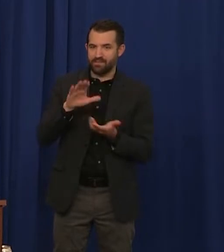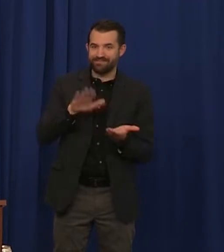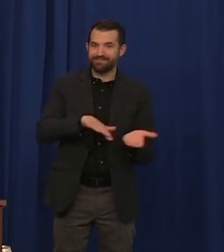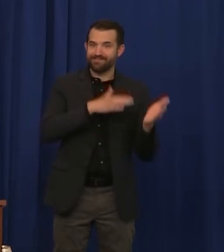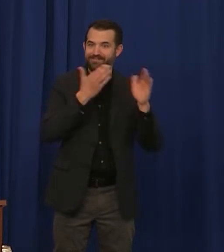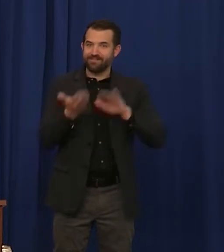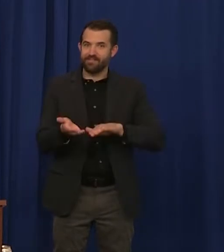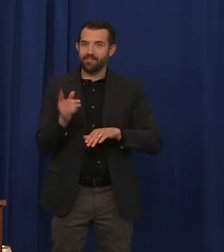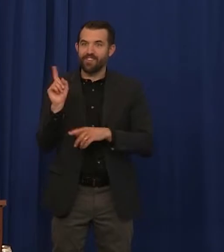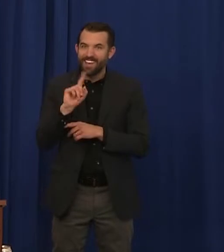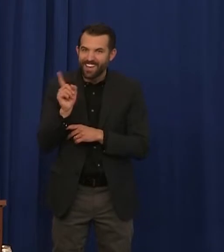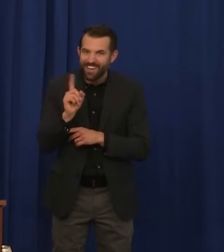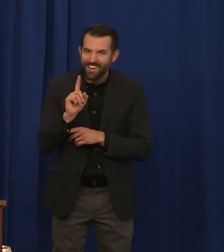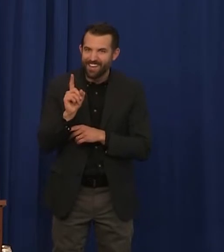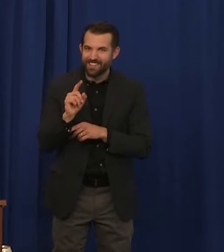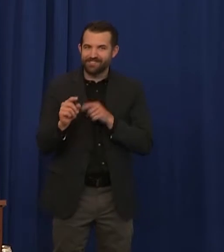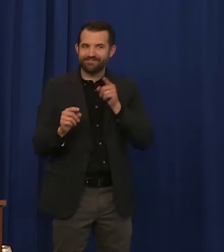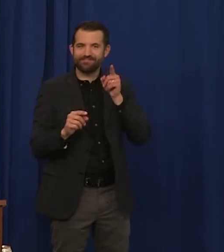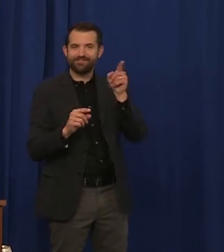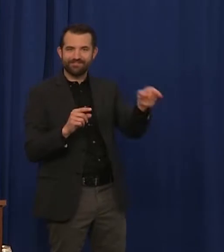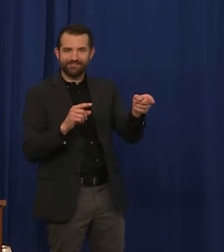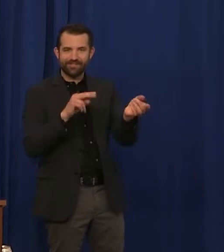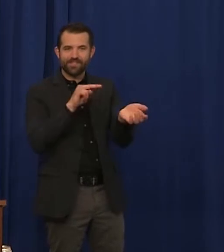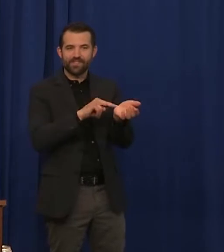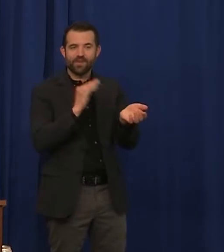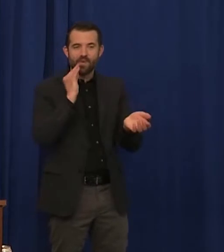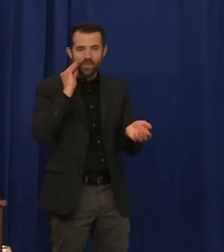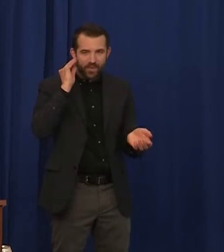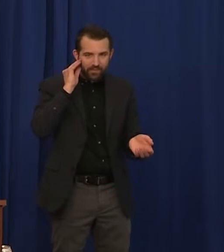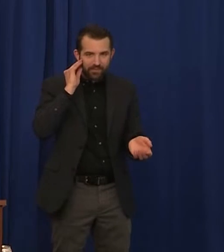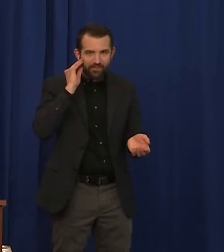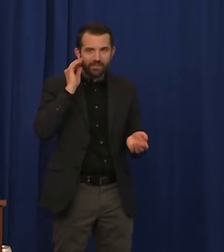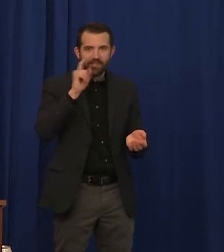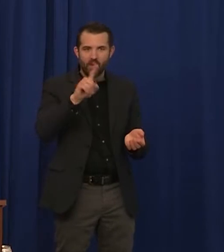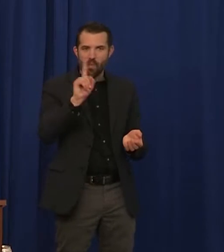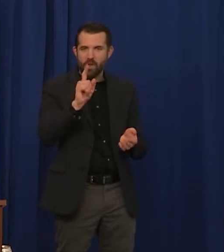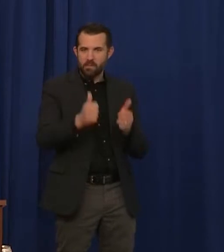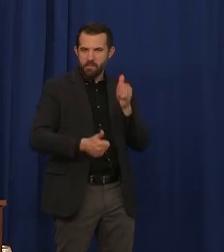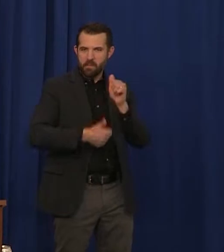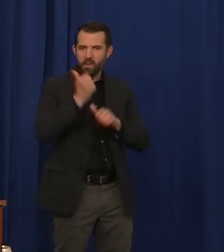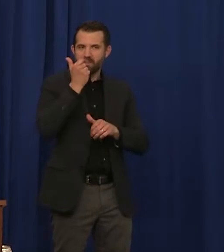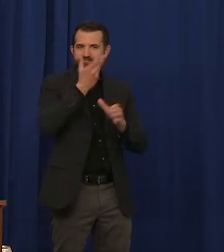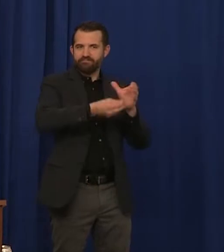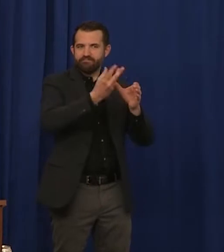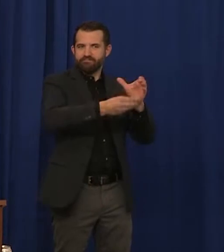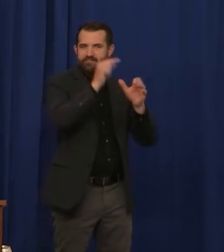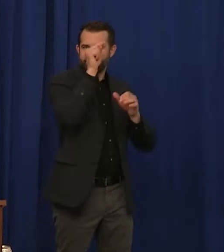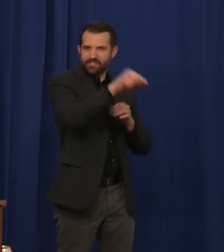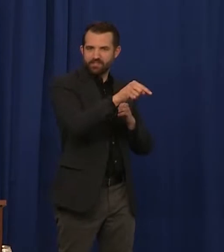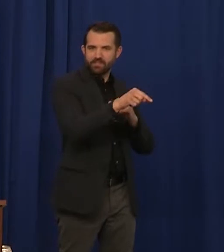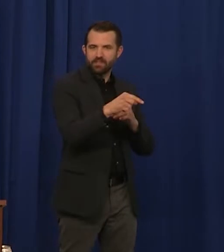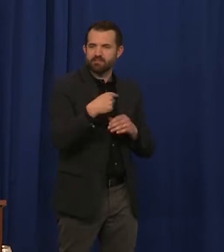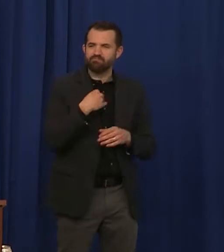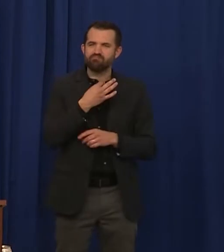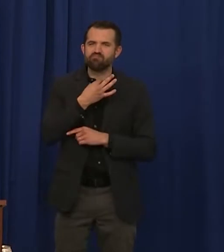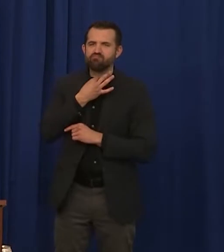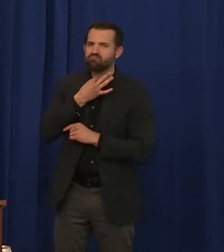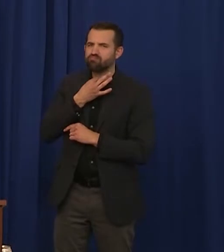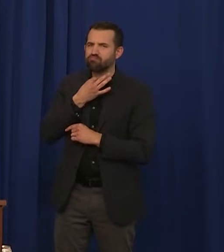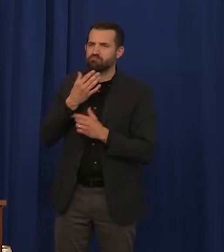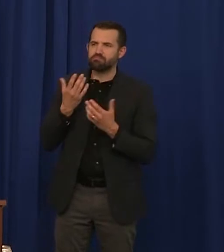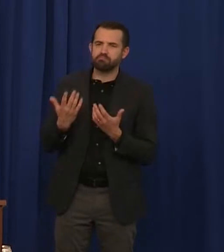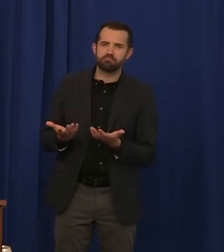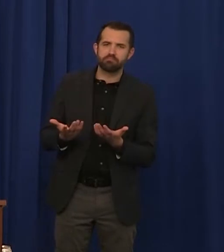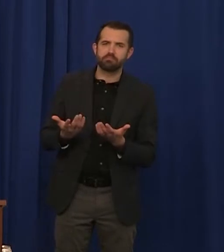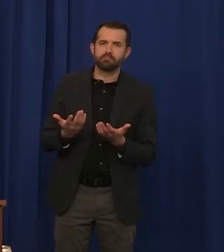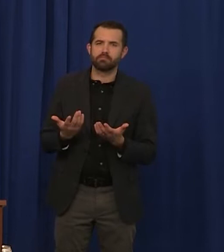homes. What does that tell you about the measures that the state has taken so far? Is there